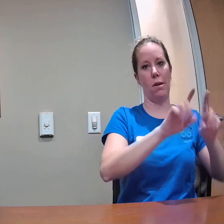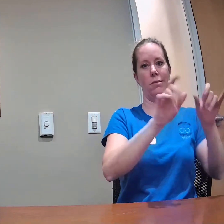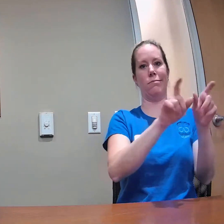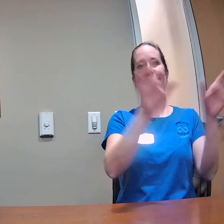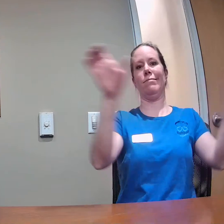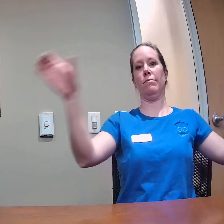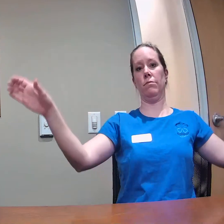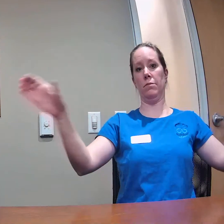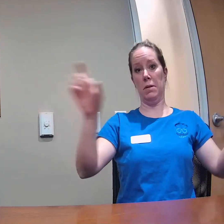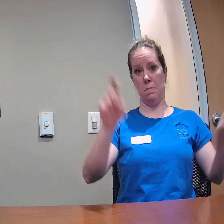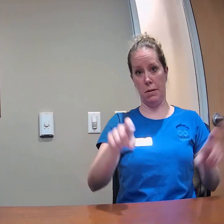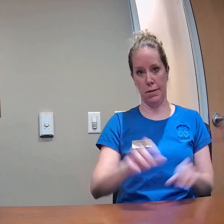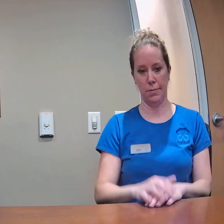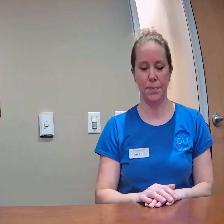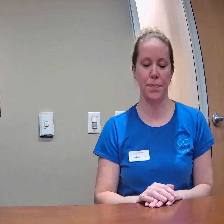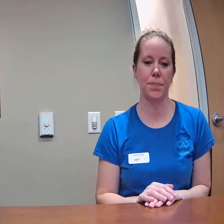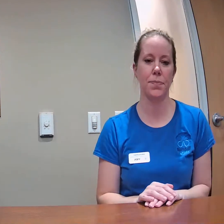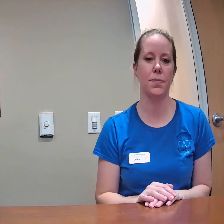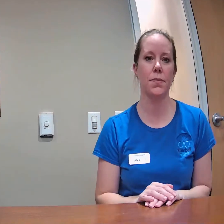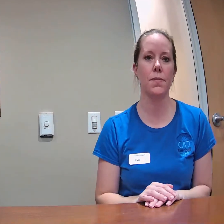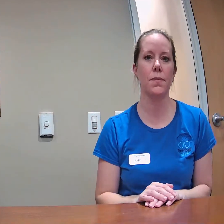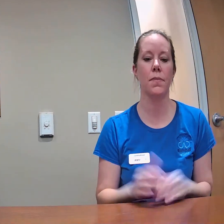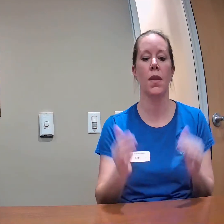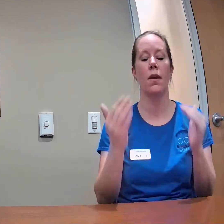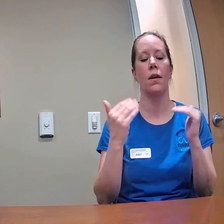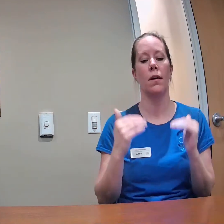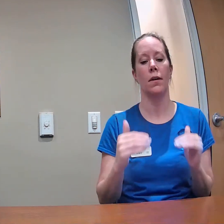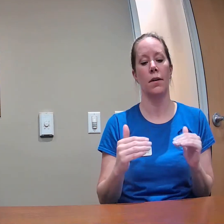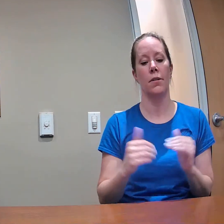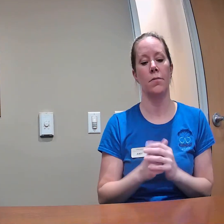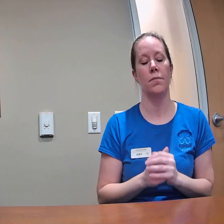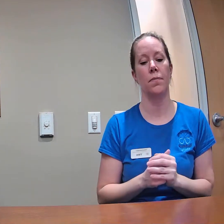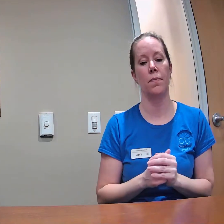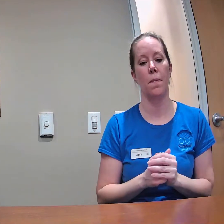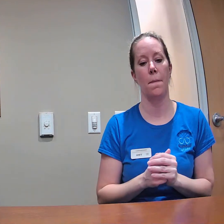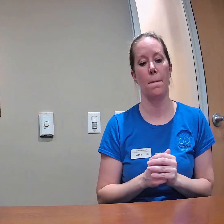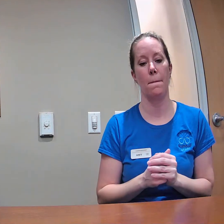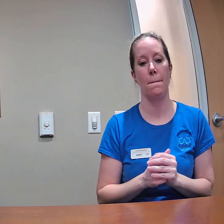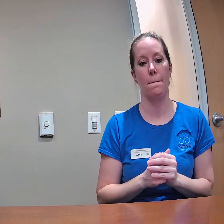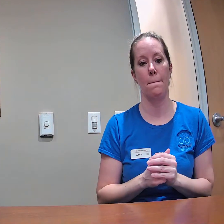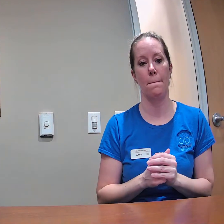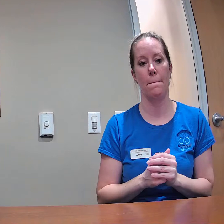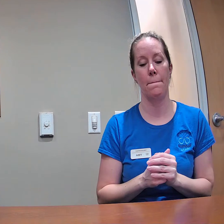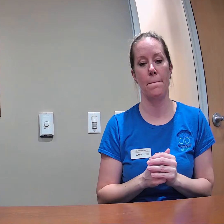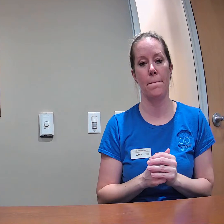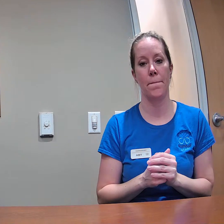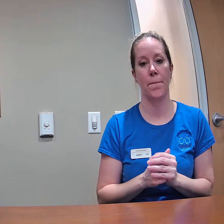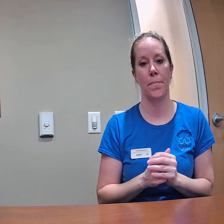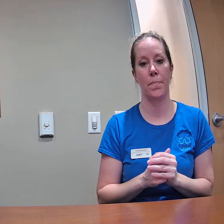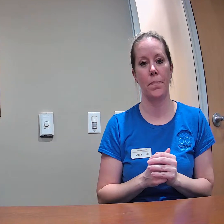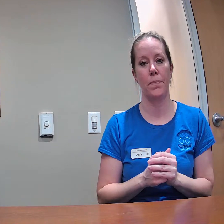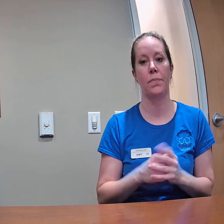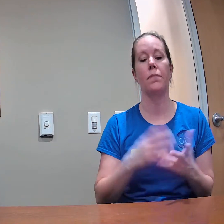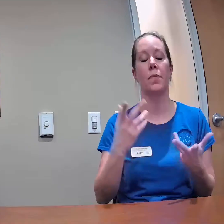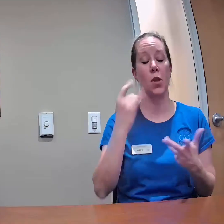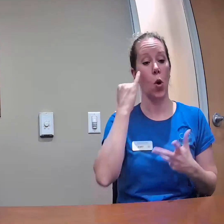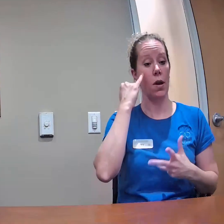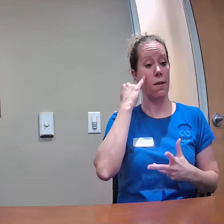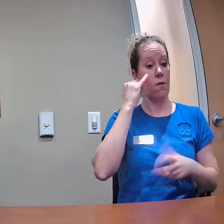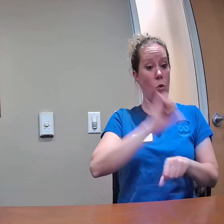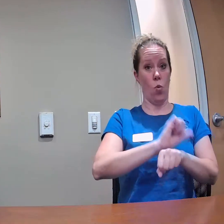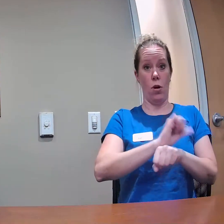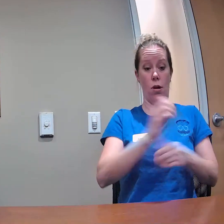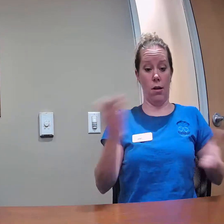And we'll talk a little bit about employees. An employee who works at a long-term care home is not allowed to work in another